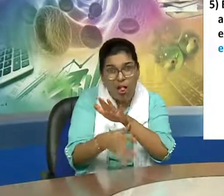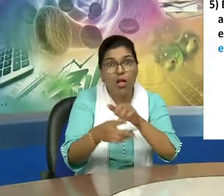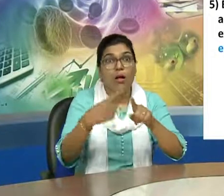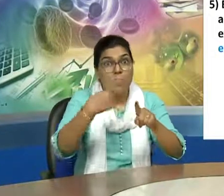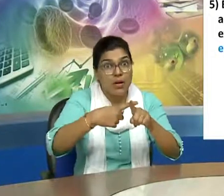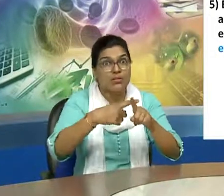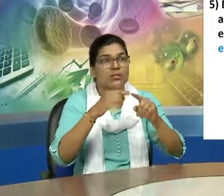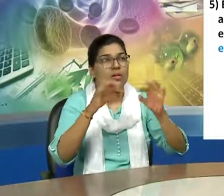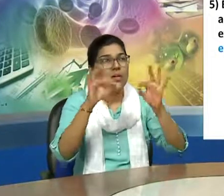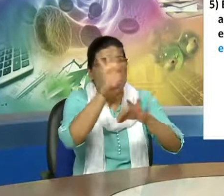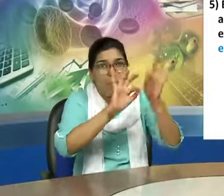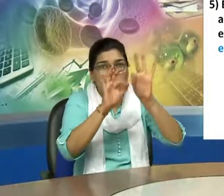eutrophication.